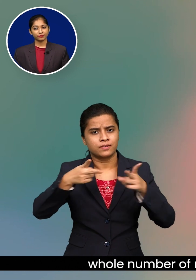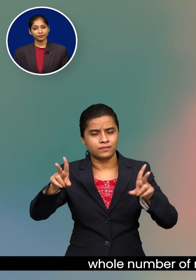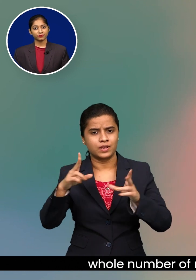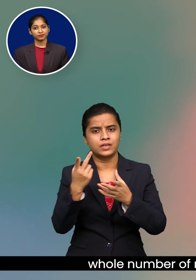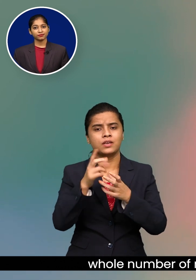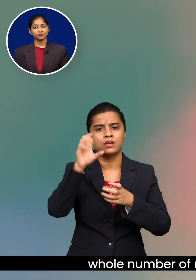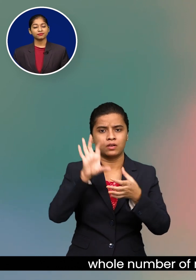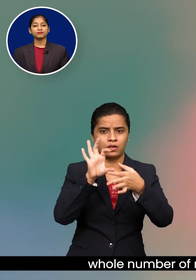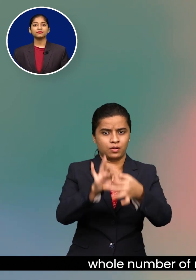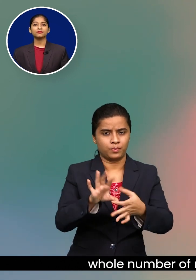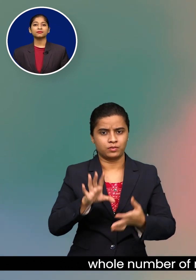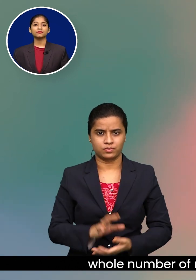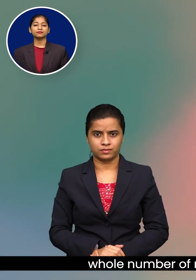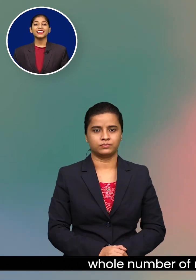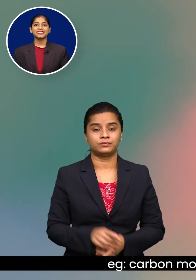compounds.